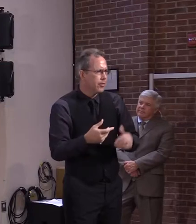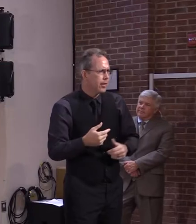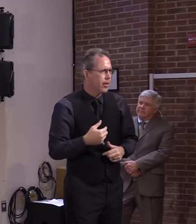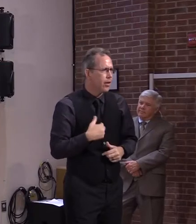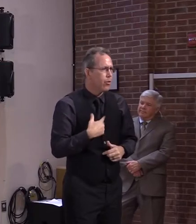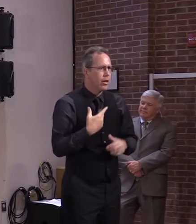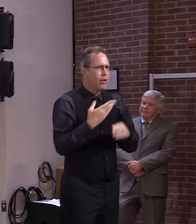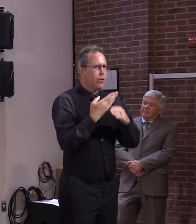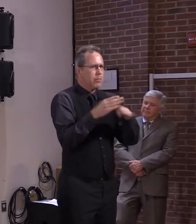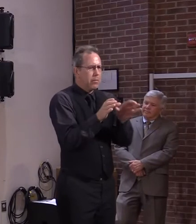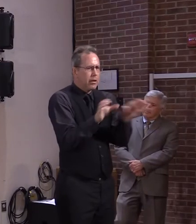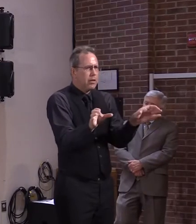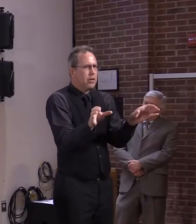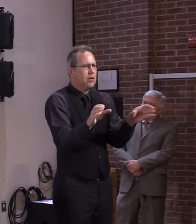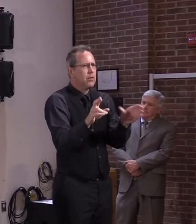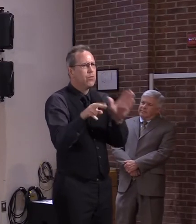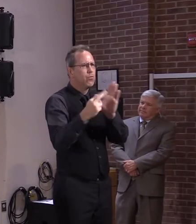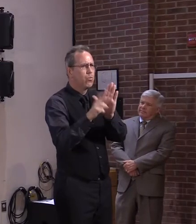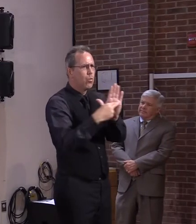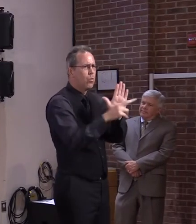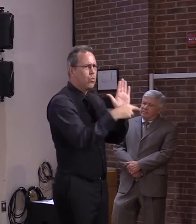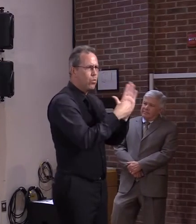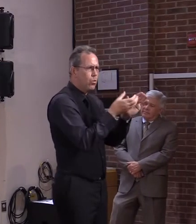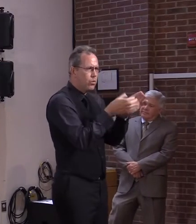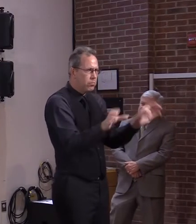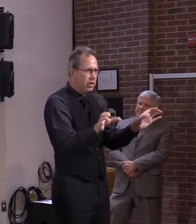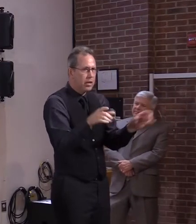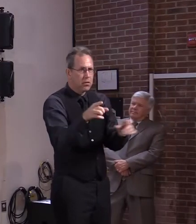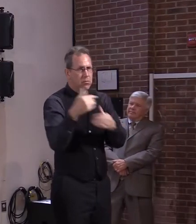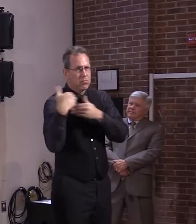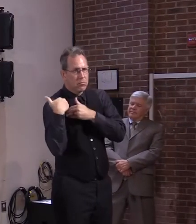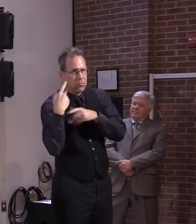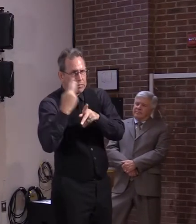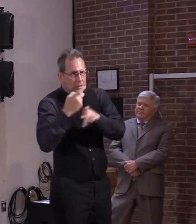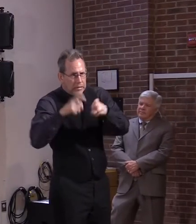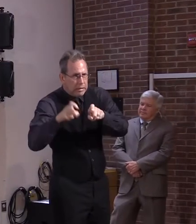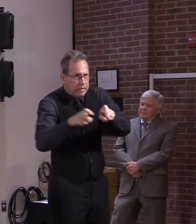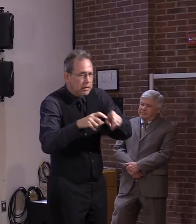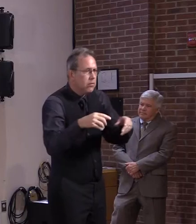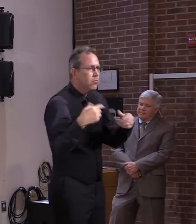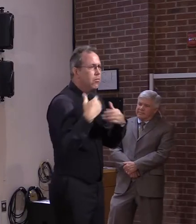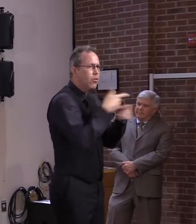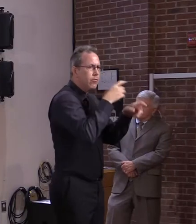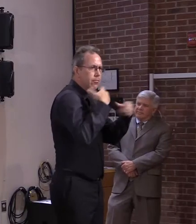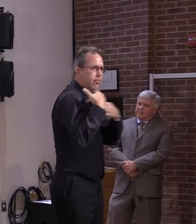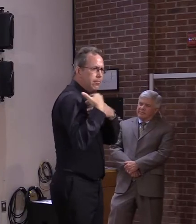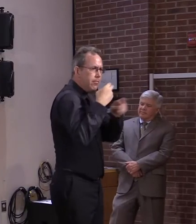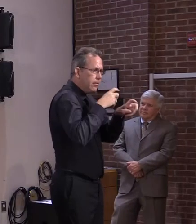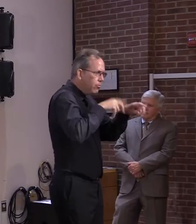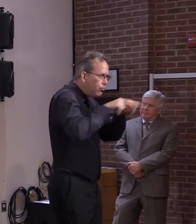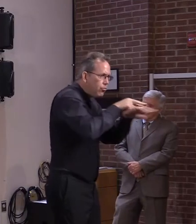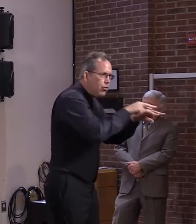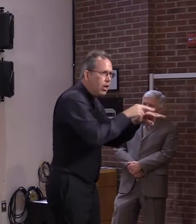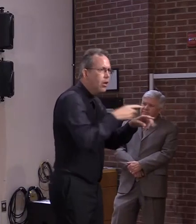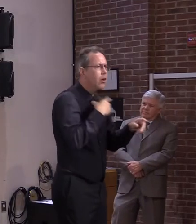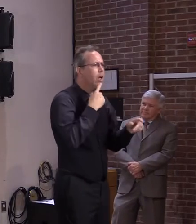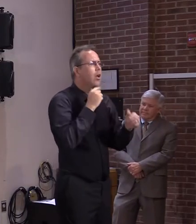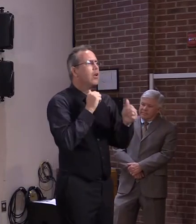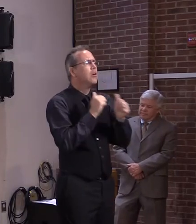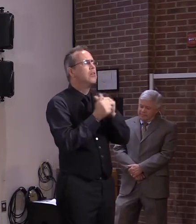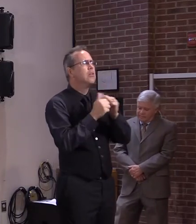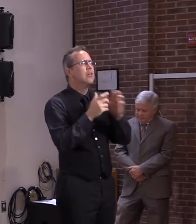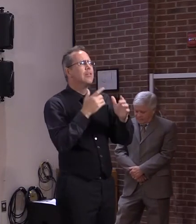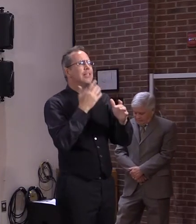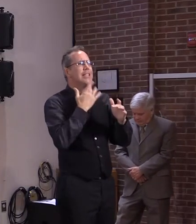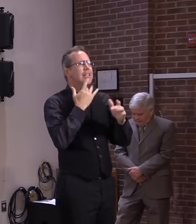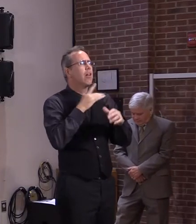kids in school, which is the testing strategy. Just for people who aren't as familiar with the kind of strategy we're talking